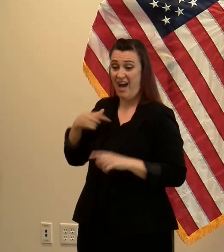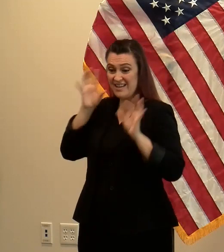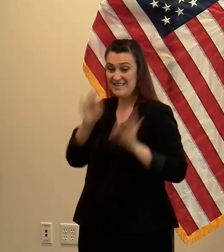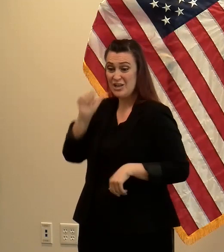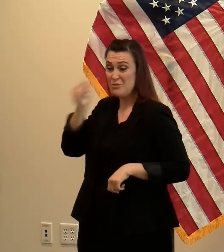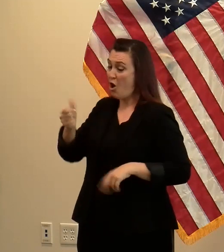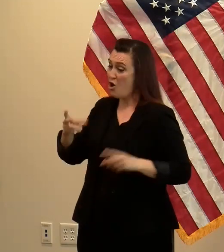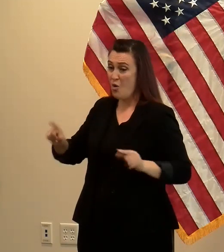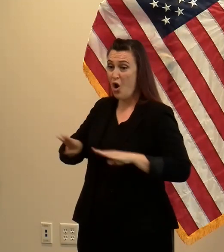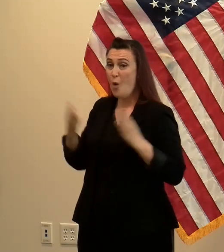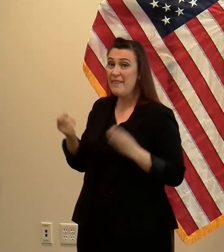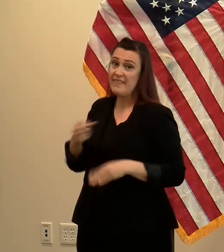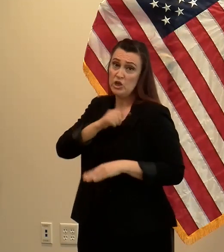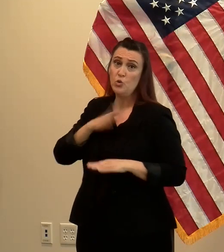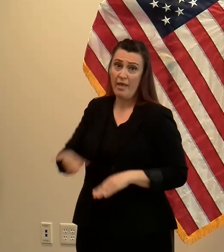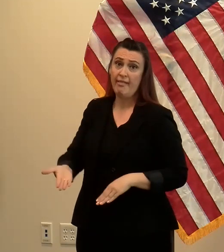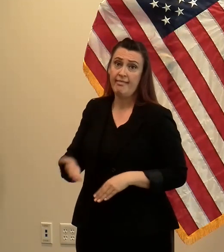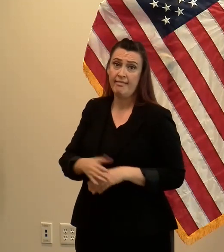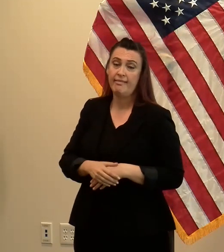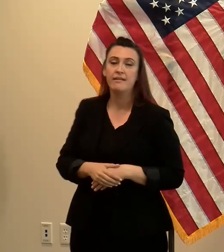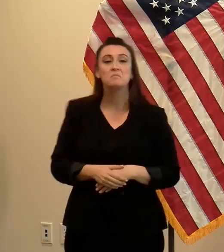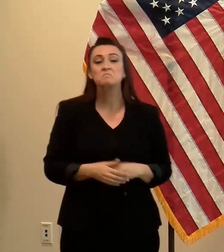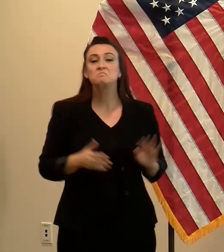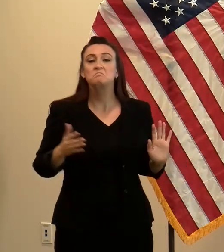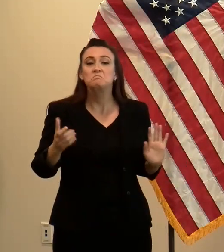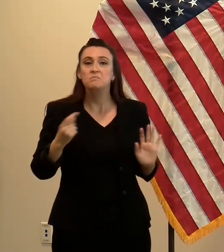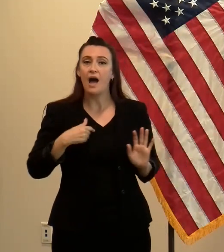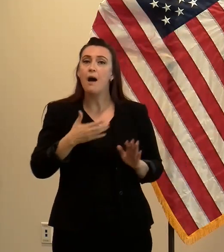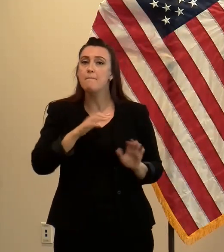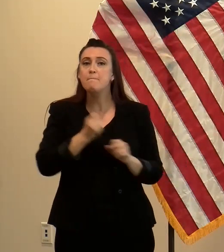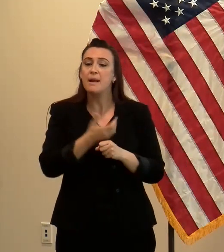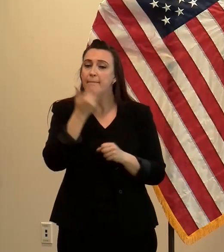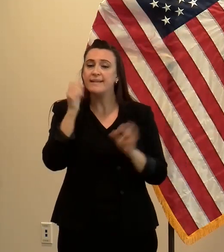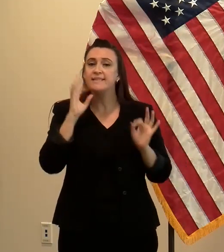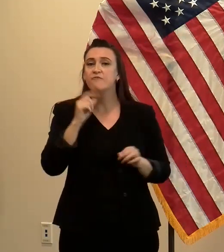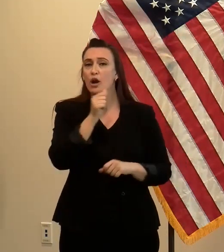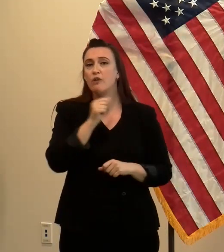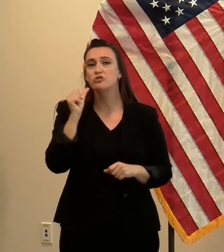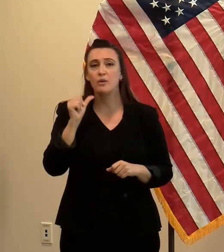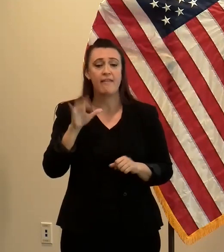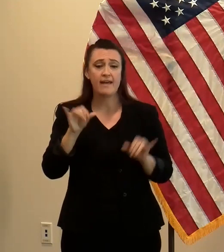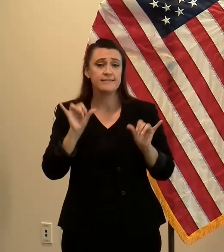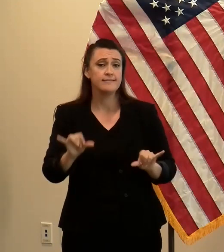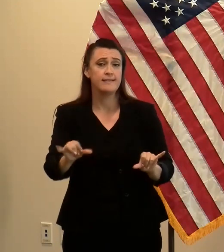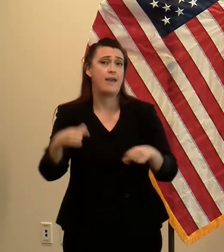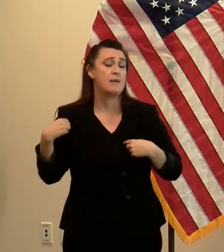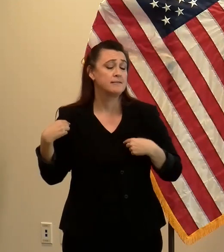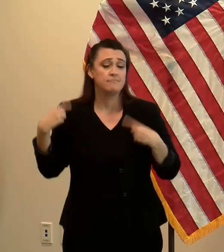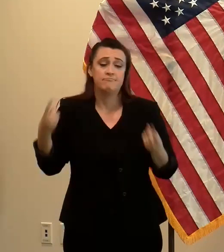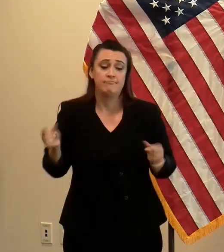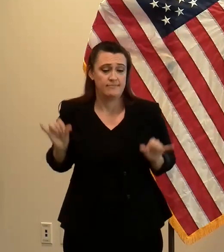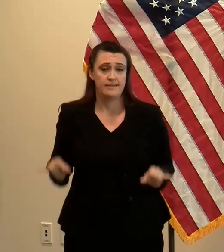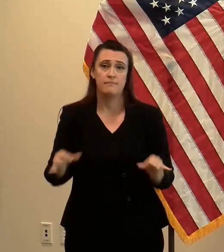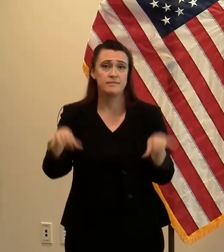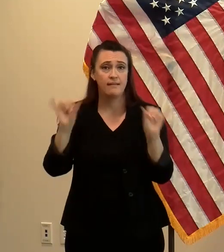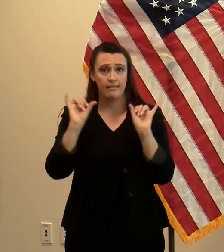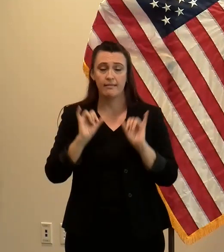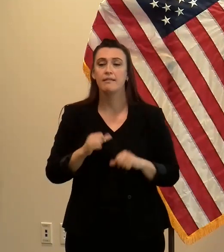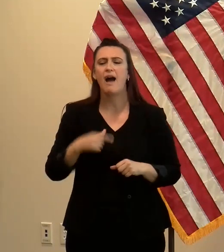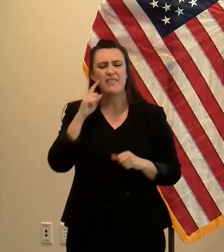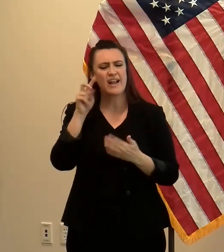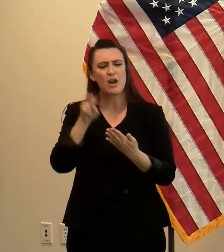what we do is make the best decision for Arizona. That's what we've done the entire time. And I think what I read is that the